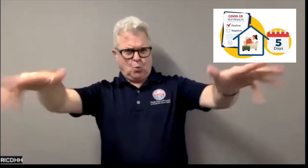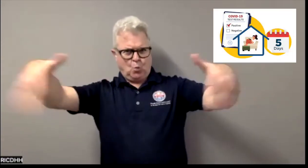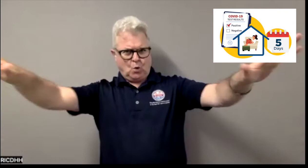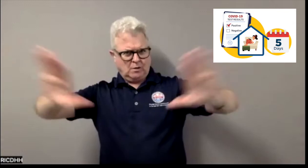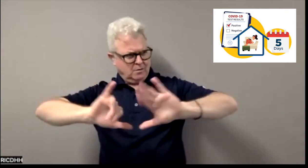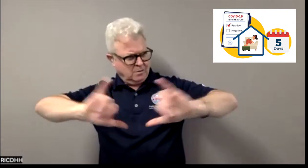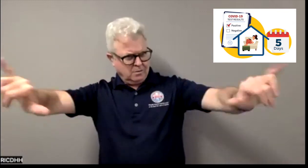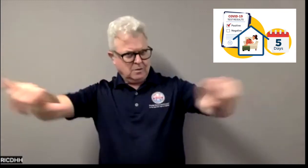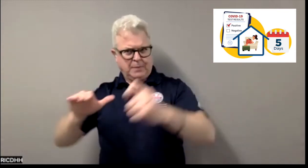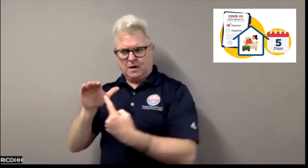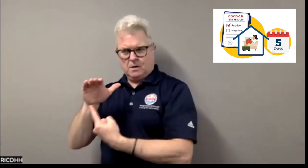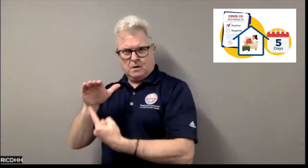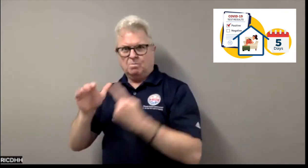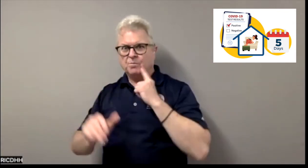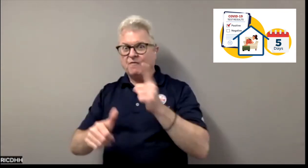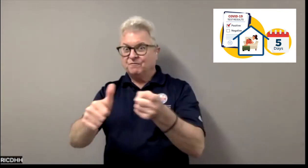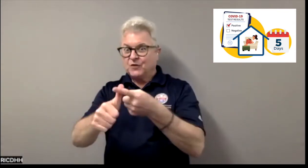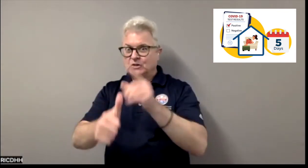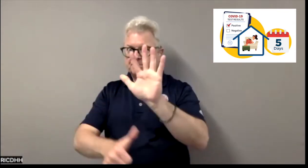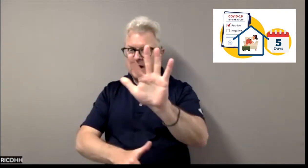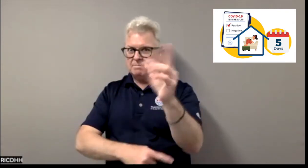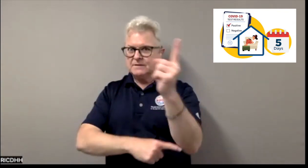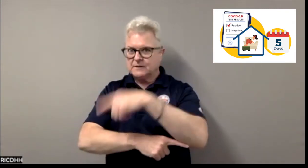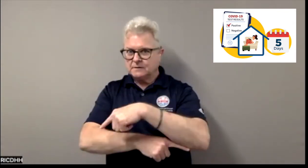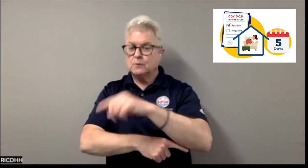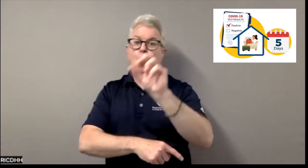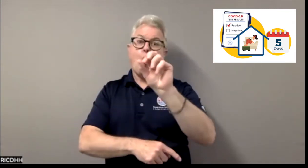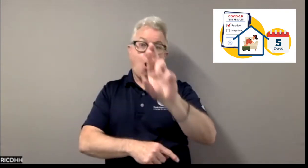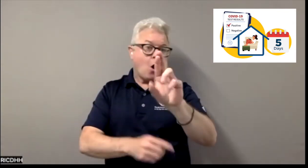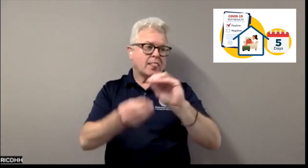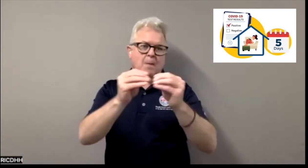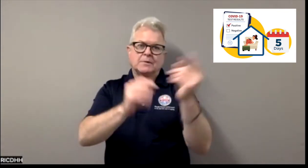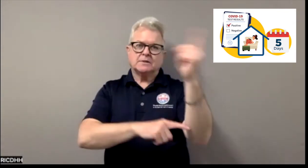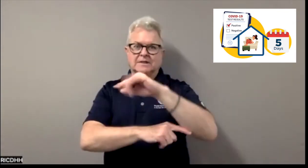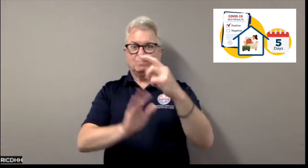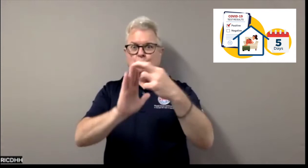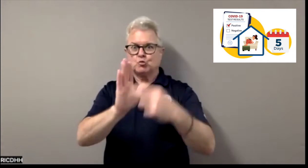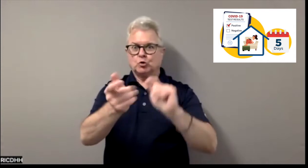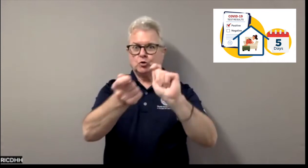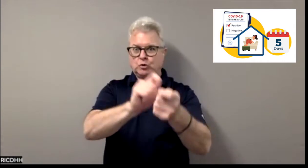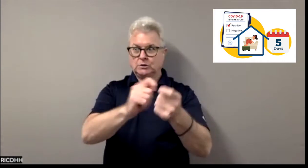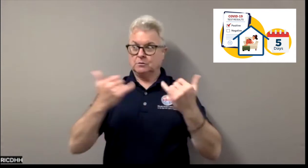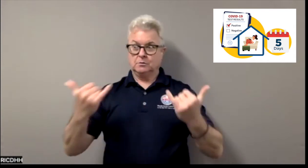And if you're living with people in your household, stay away from them. For the first 5 days, make sure that you're isolated by